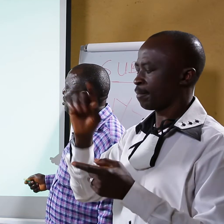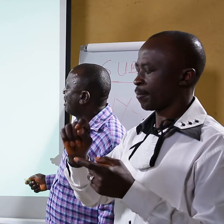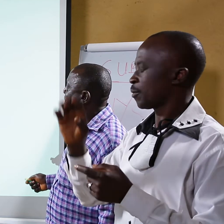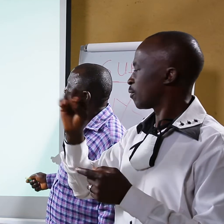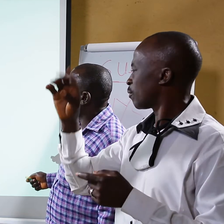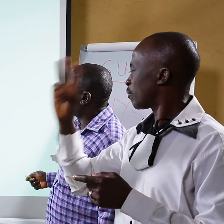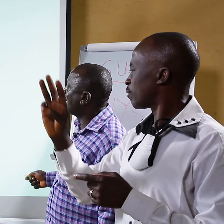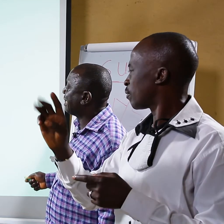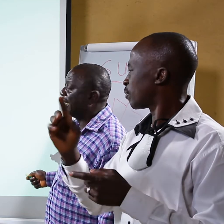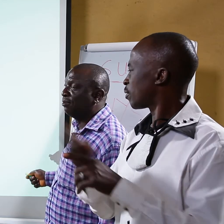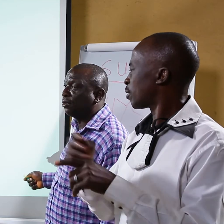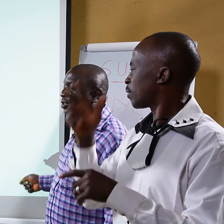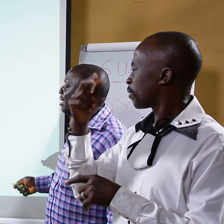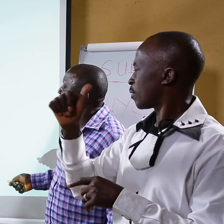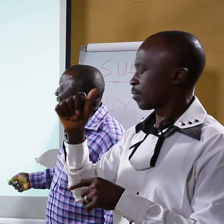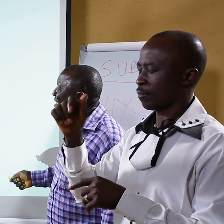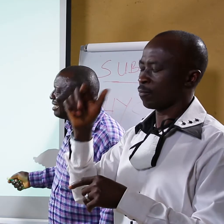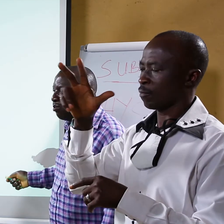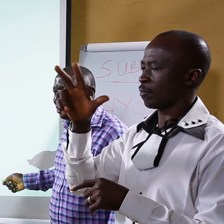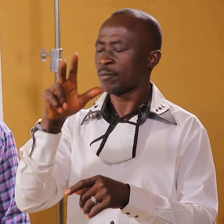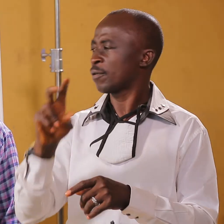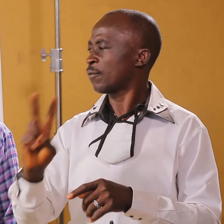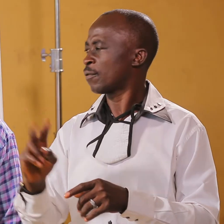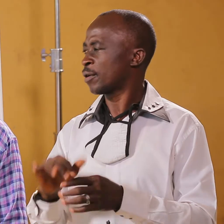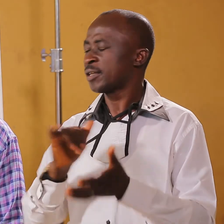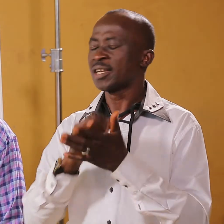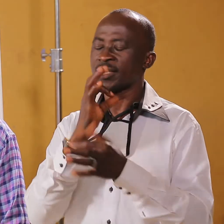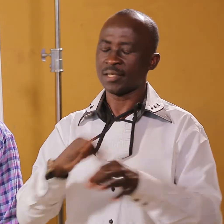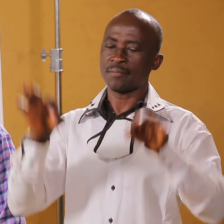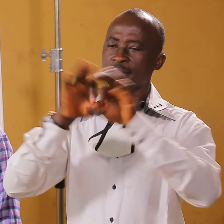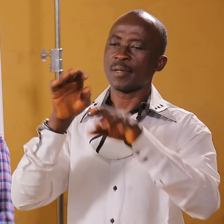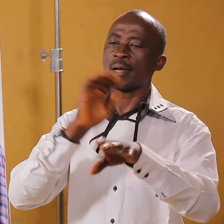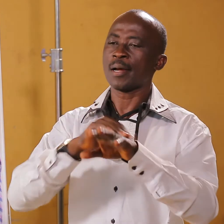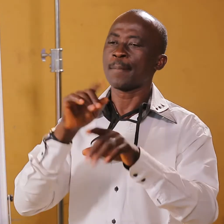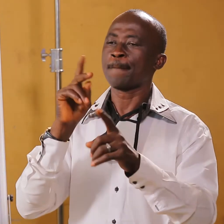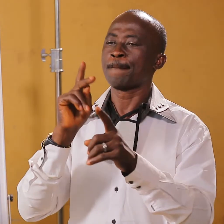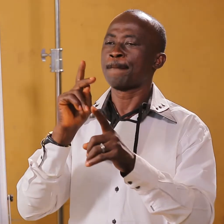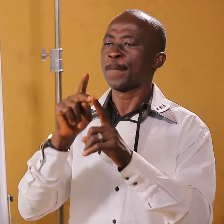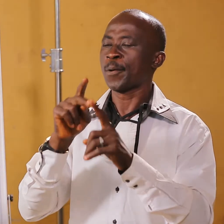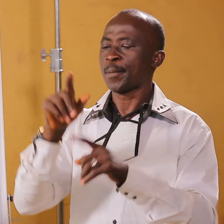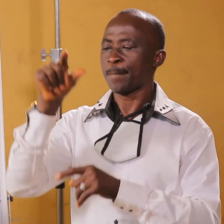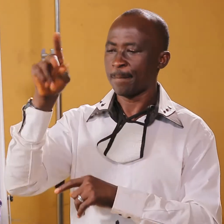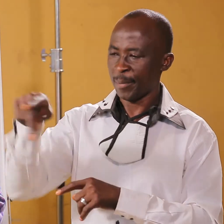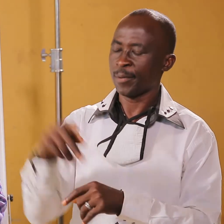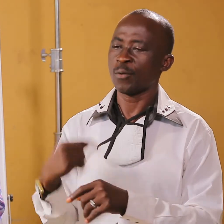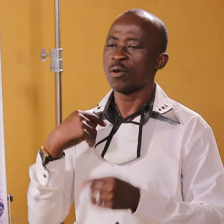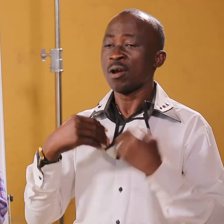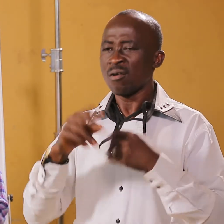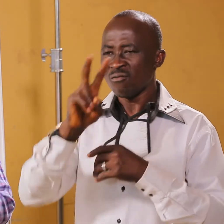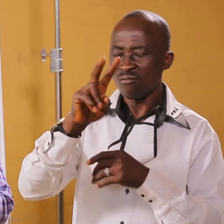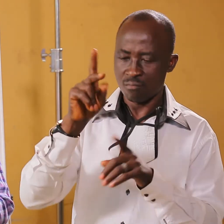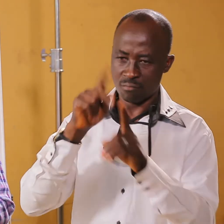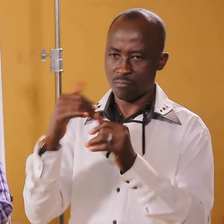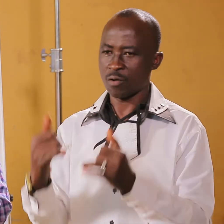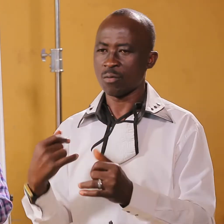5.06 times 10 to power 3 volts. That is the potential at point P. Now we have 2 points now. We will need to